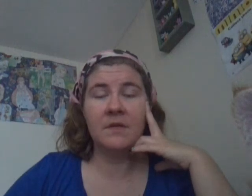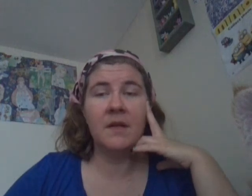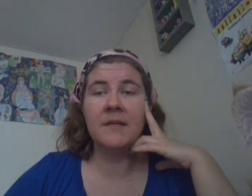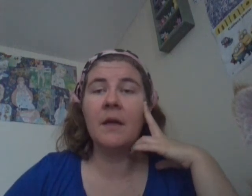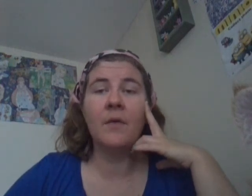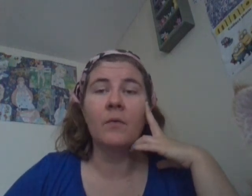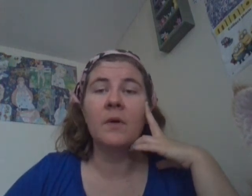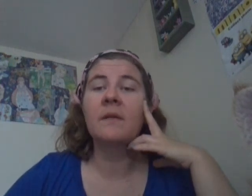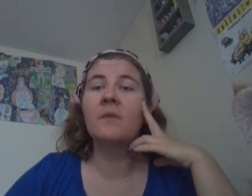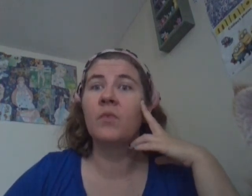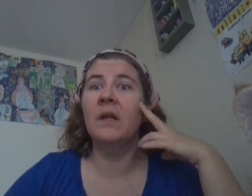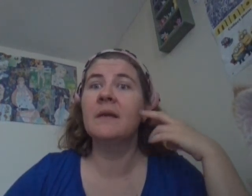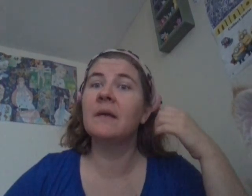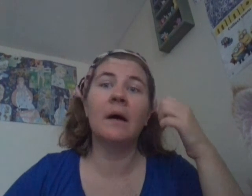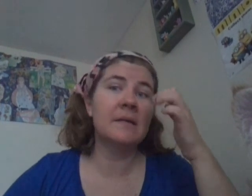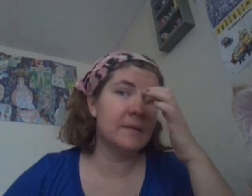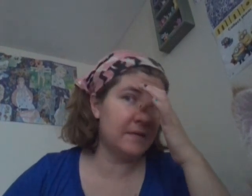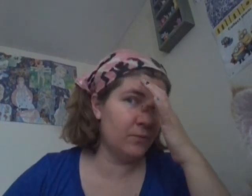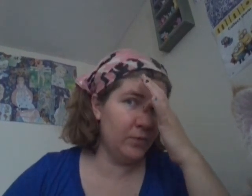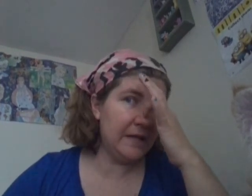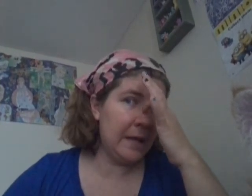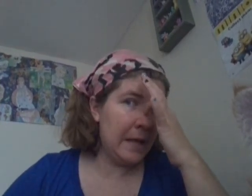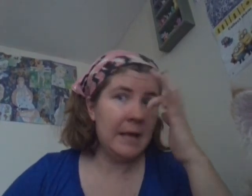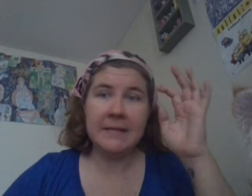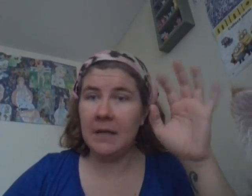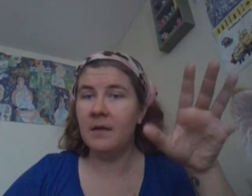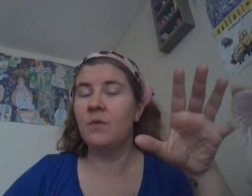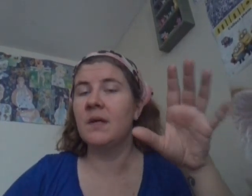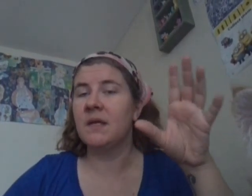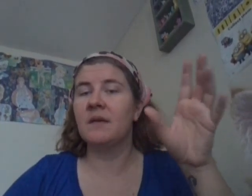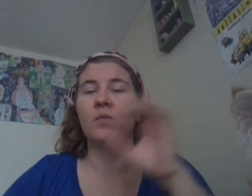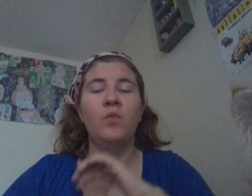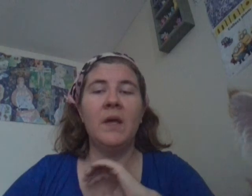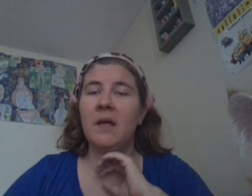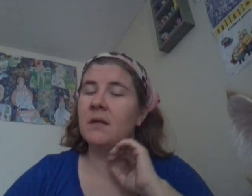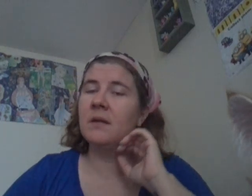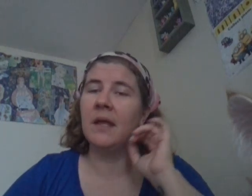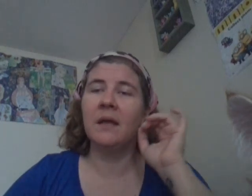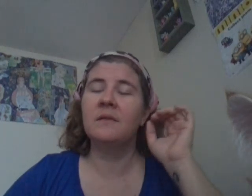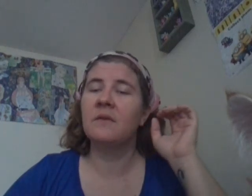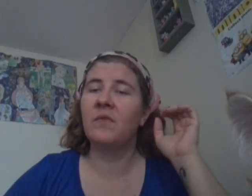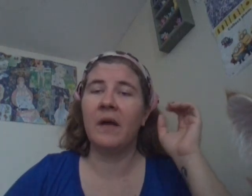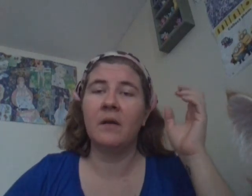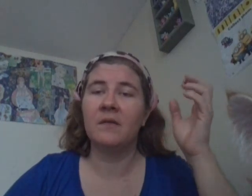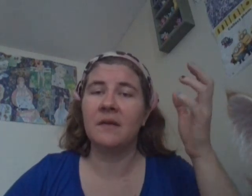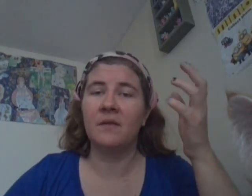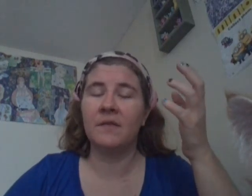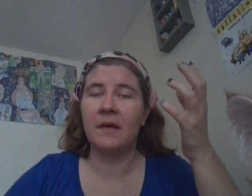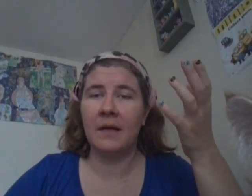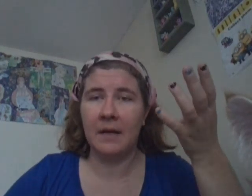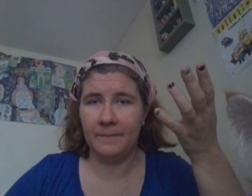it's not you, it really we is us, it's really it's not you, it's us, we need to find ourselves again,